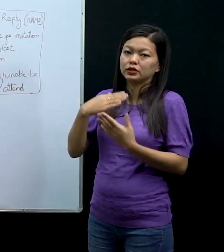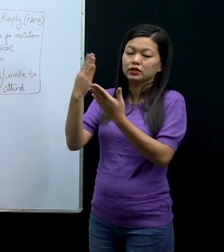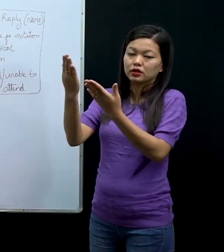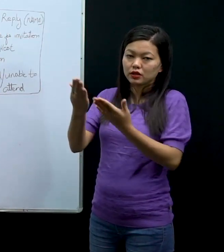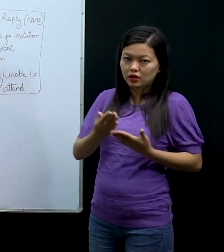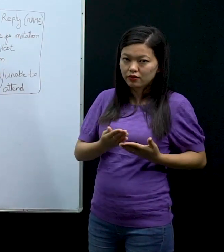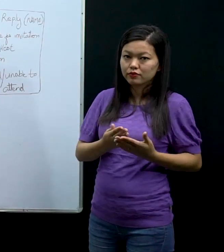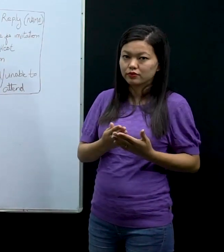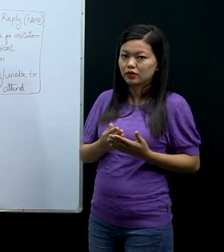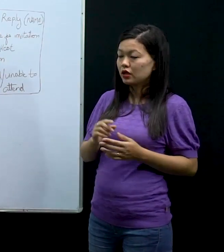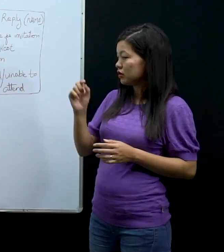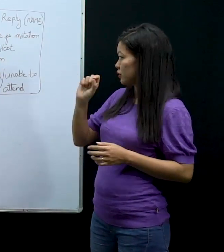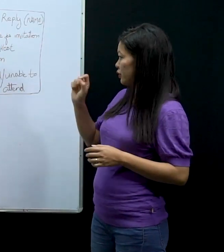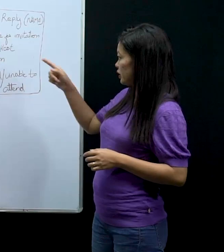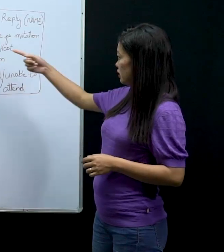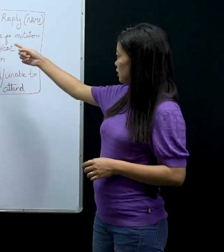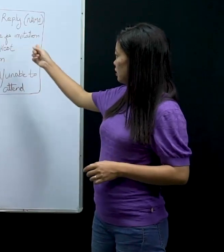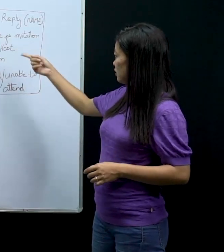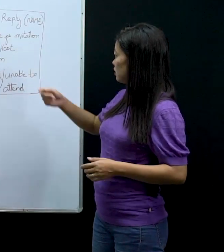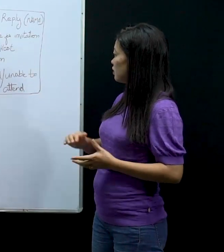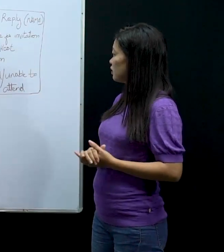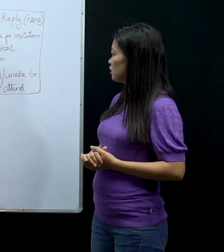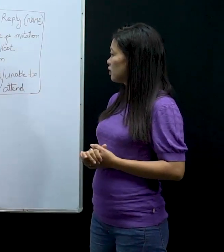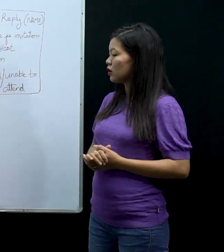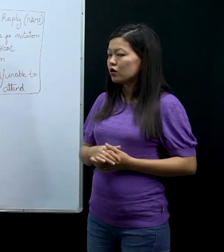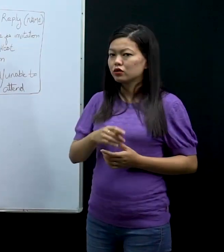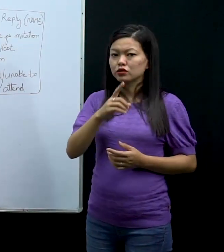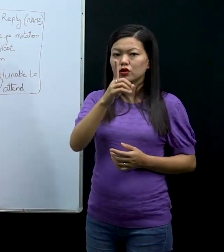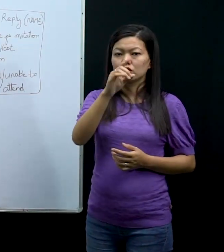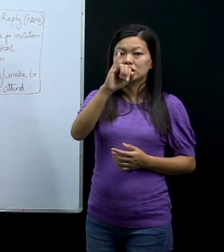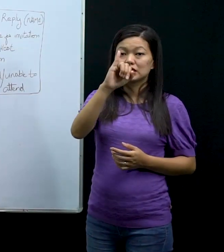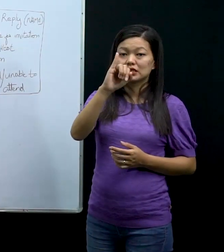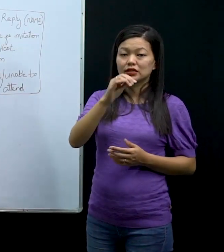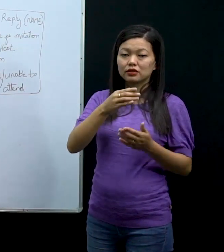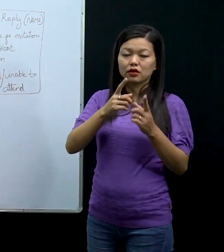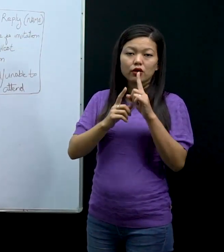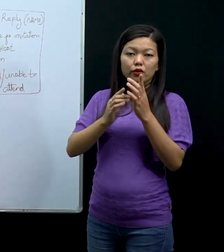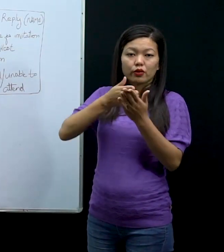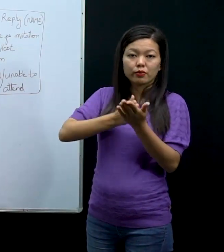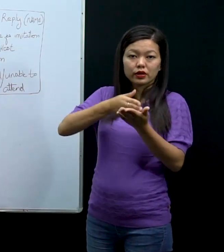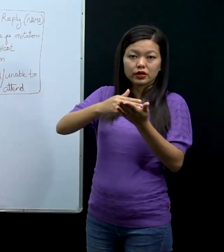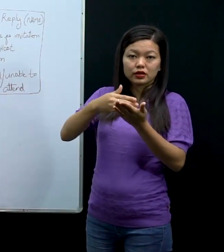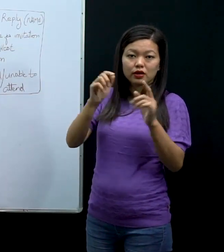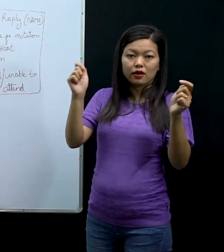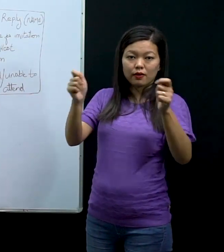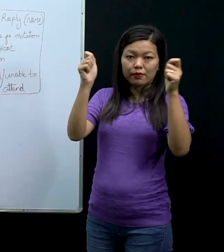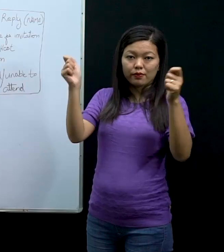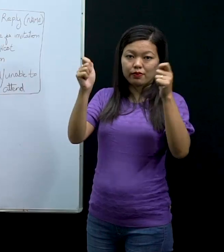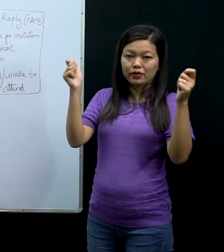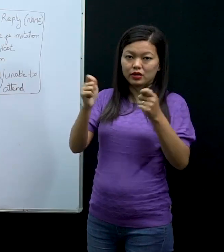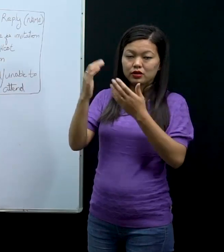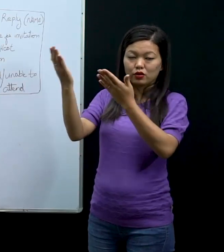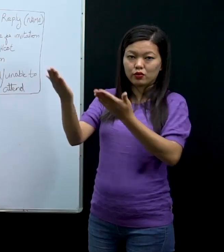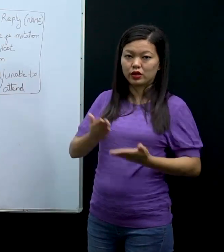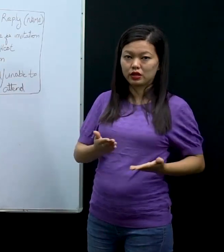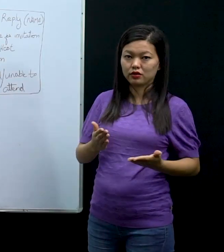Mr. Kenneth on his 16th birthday party. And you can write at the end whether